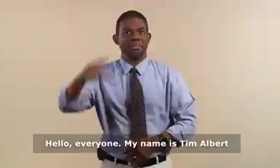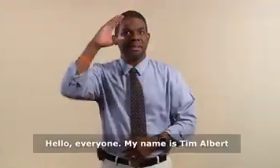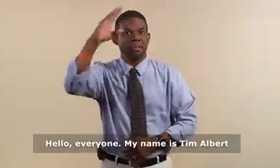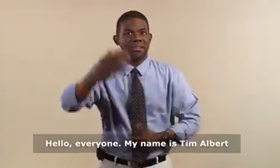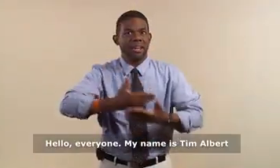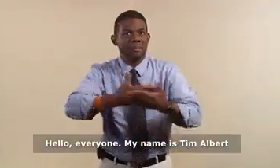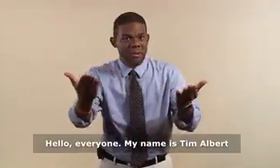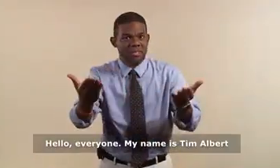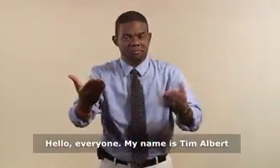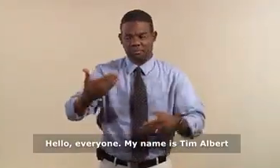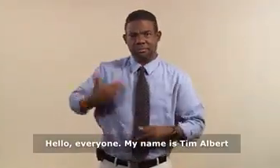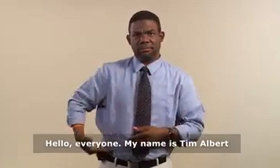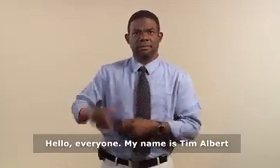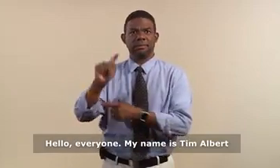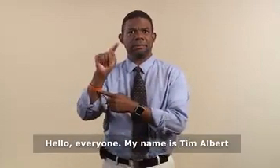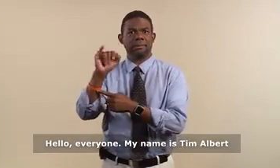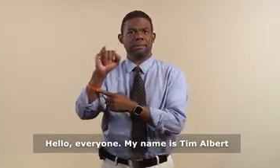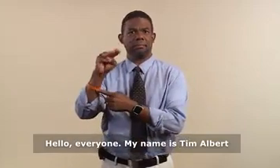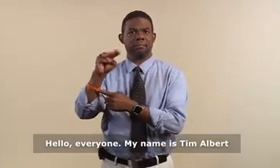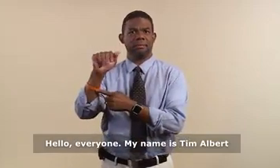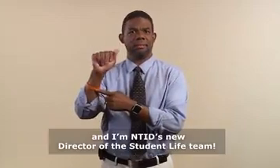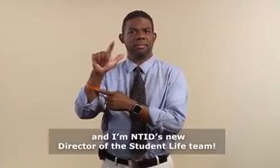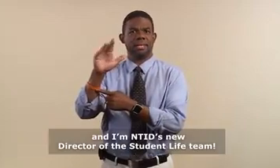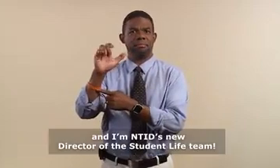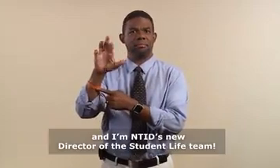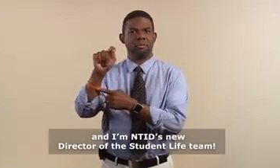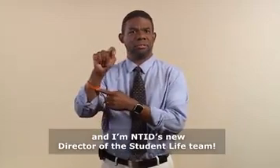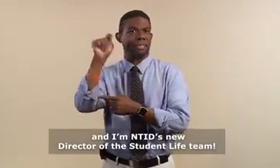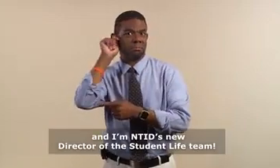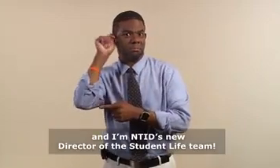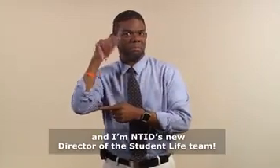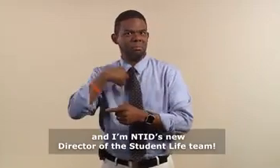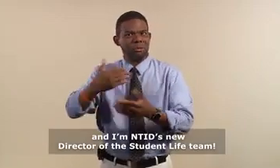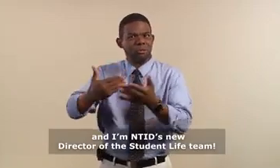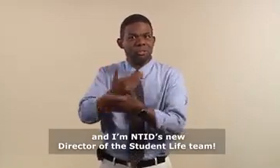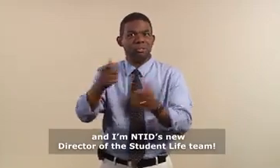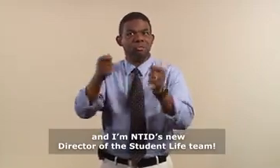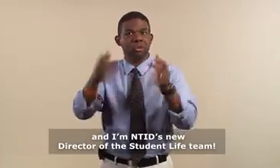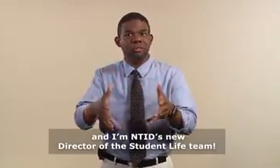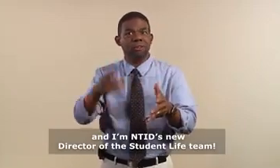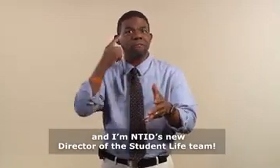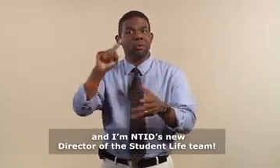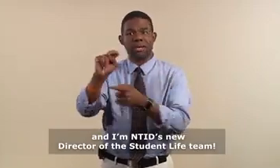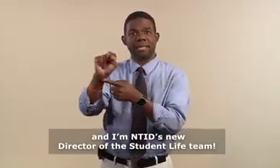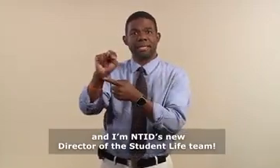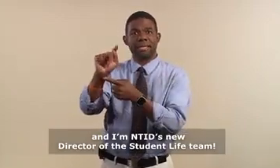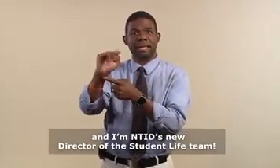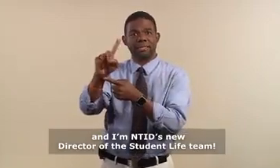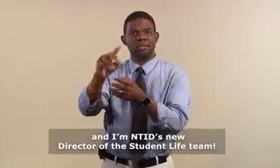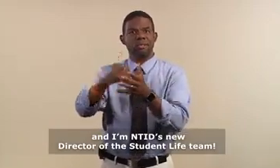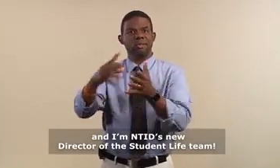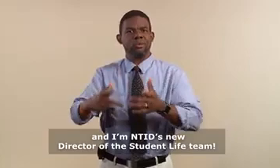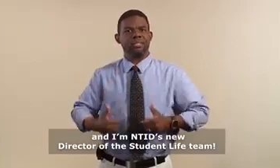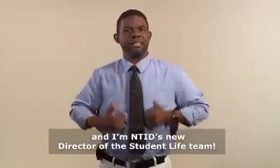Hello, everyone. My name is Tim Albert, and I'm NTID's new director of the Student Life Team.